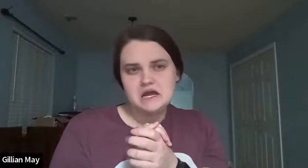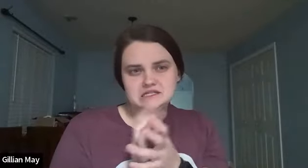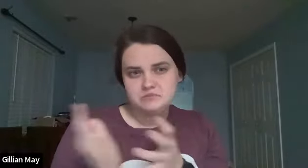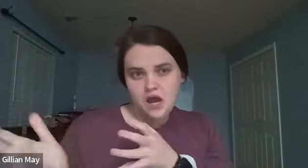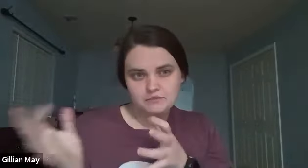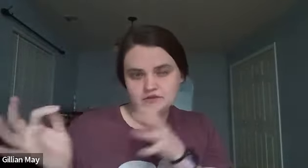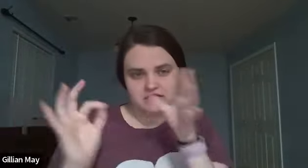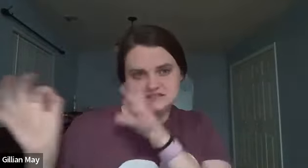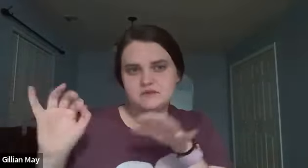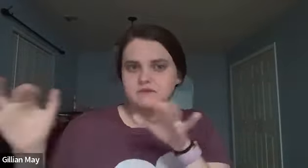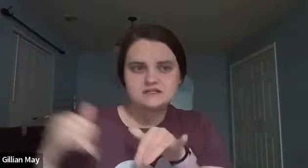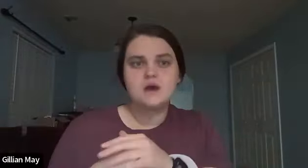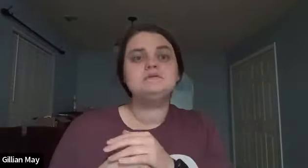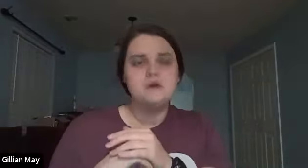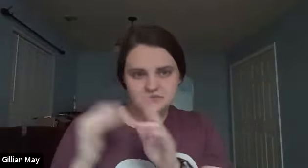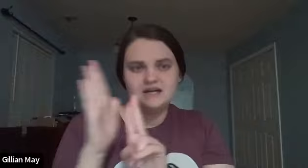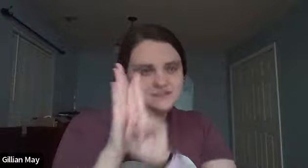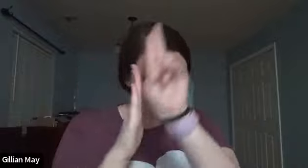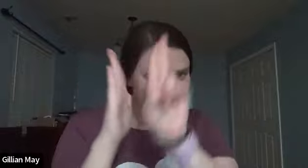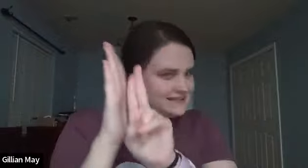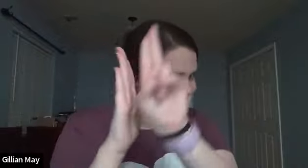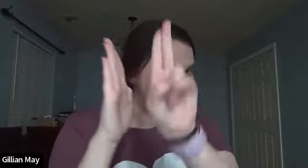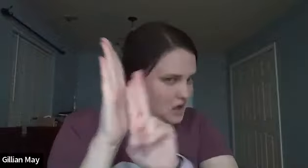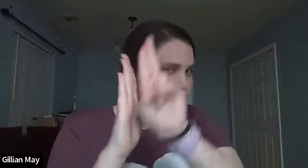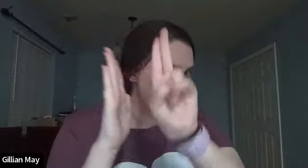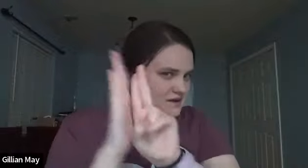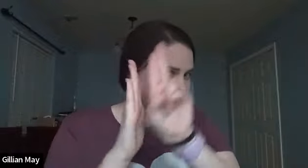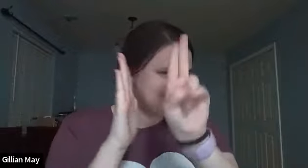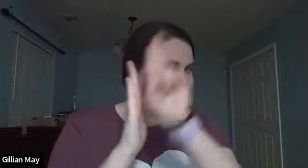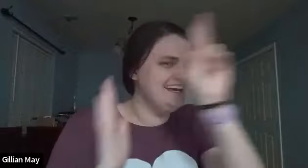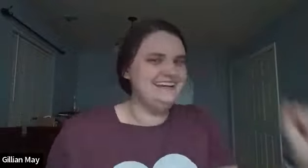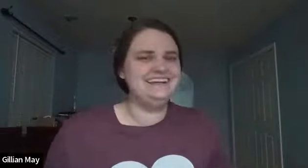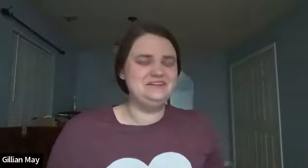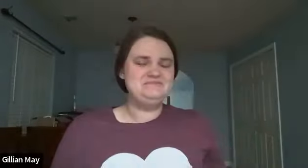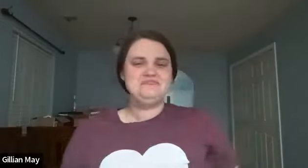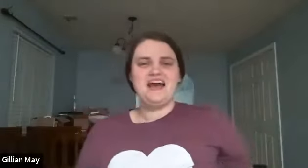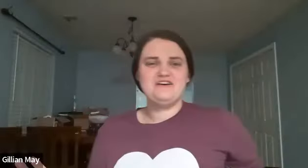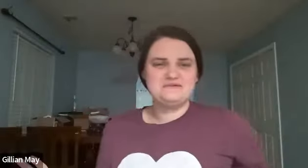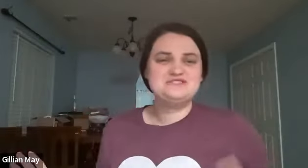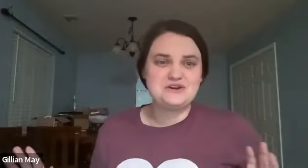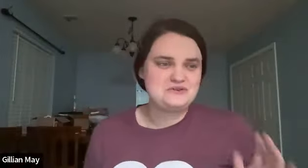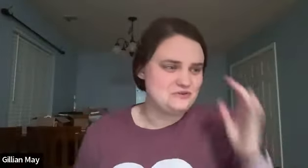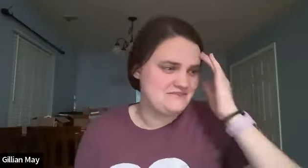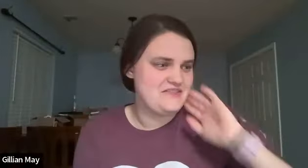not as popular, like some of them not as common, but Huntsville's got its rocket. I thought that was so cool when I found that